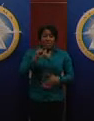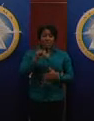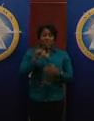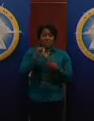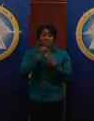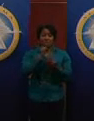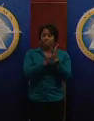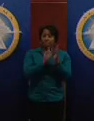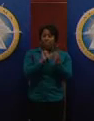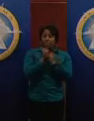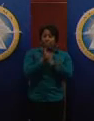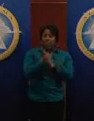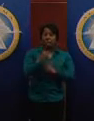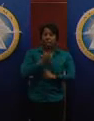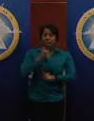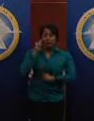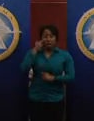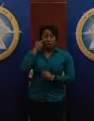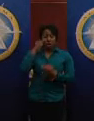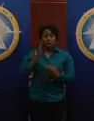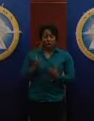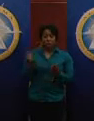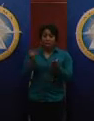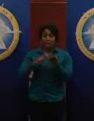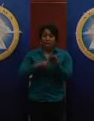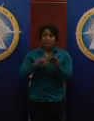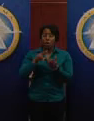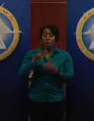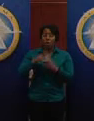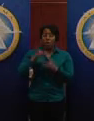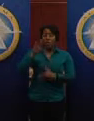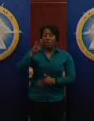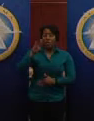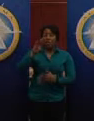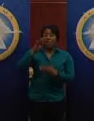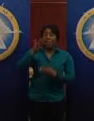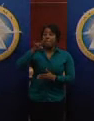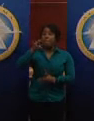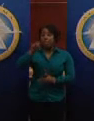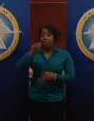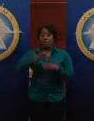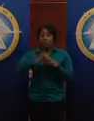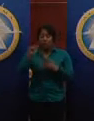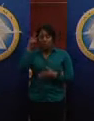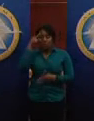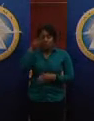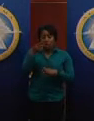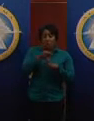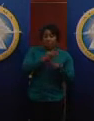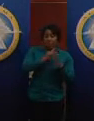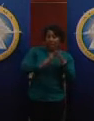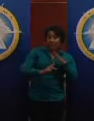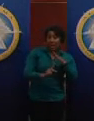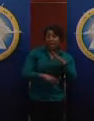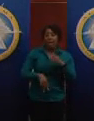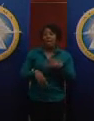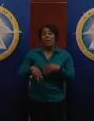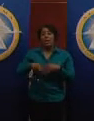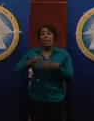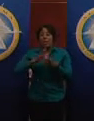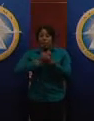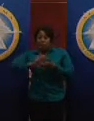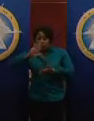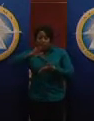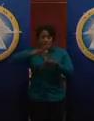a record-setting budget of over $7 billion for K-12, pre-K, post-secondary, and higher